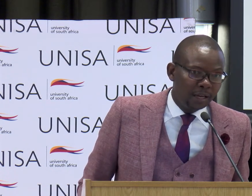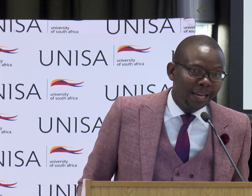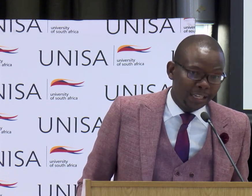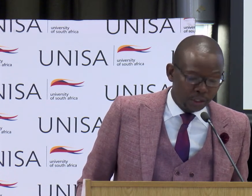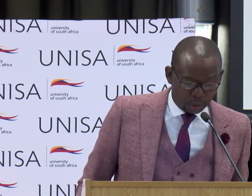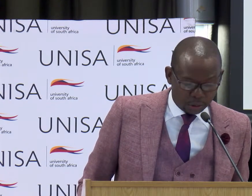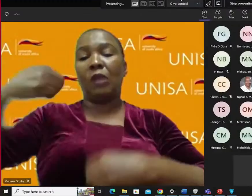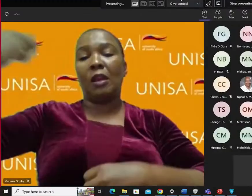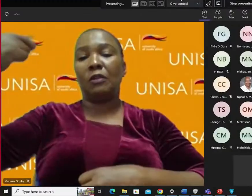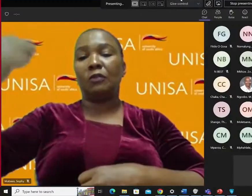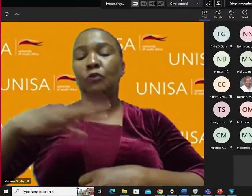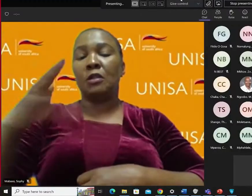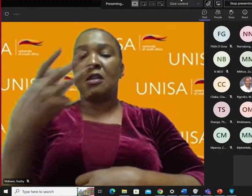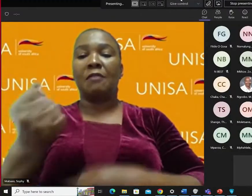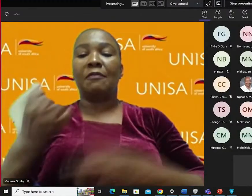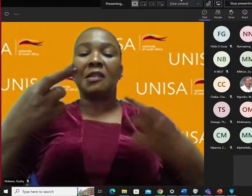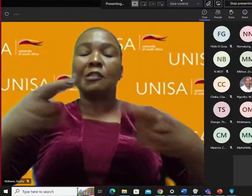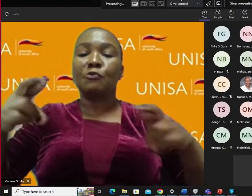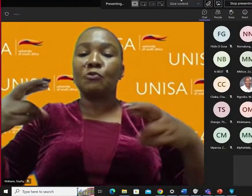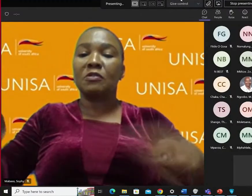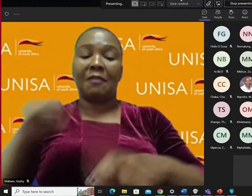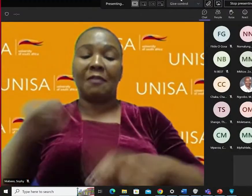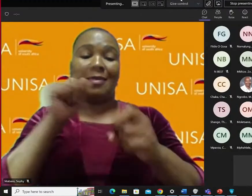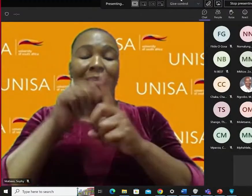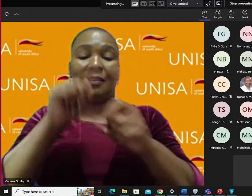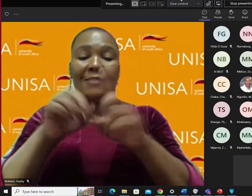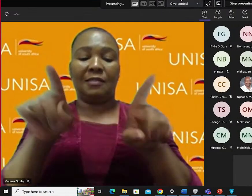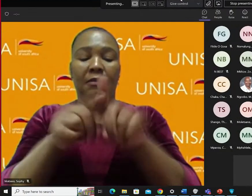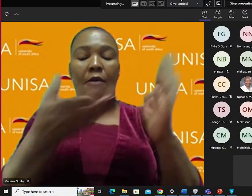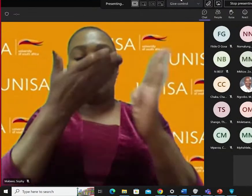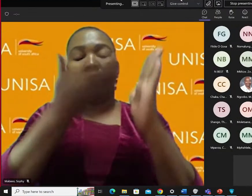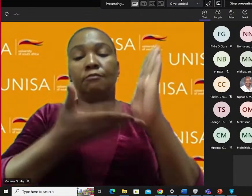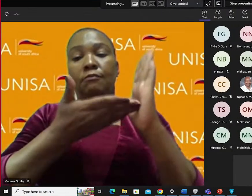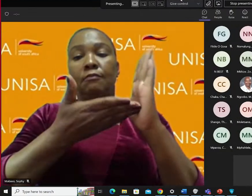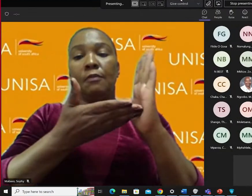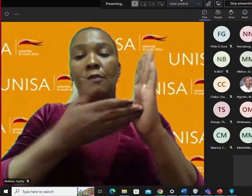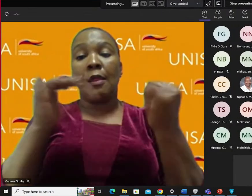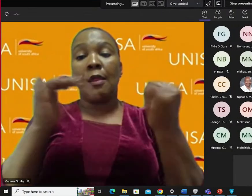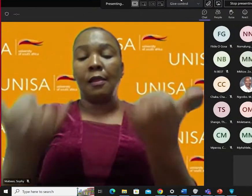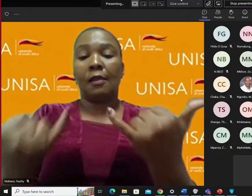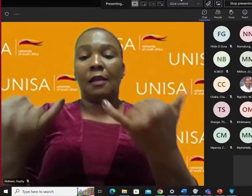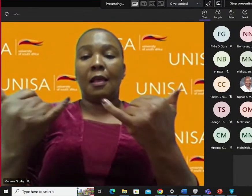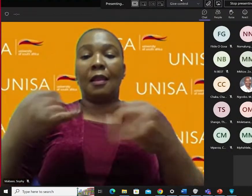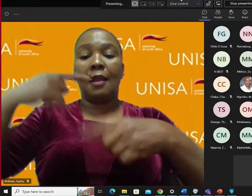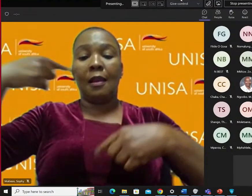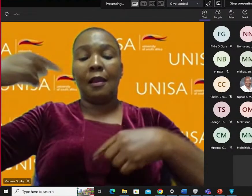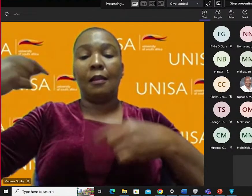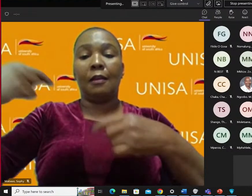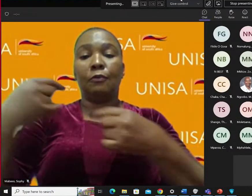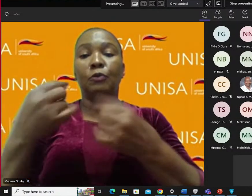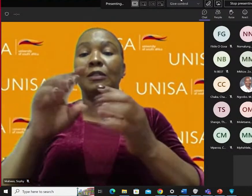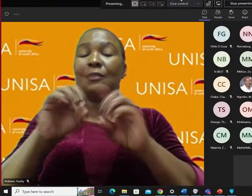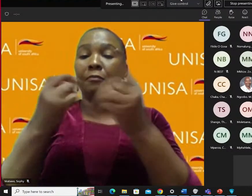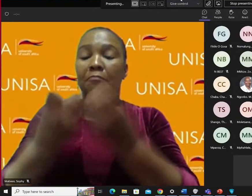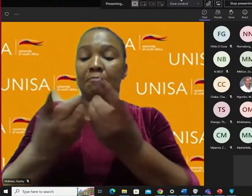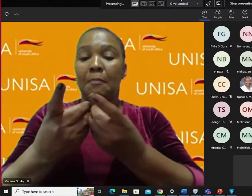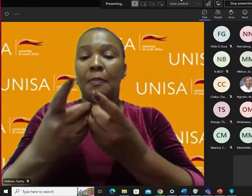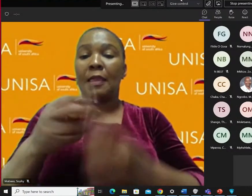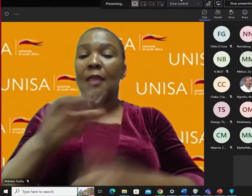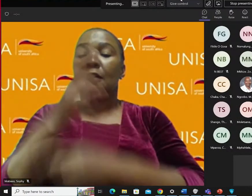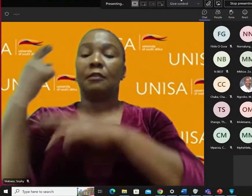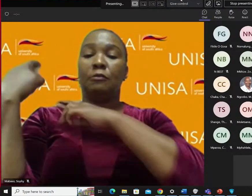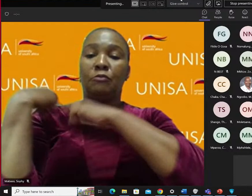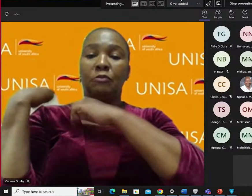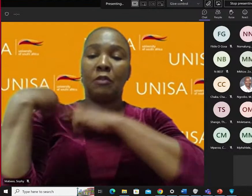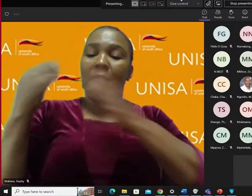have a resource of that nature. Currently, in the language unit, they are responsible for the facilitation